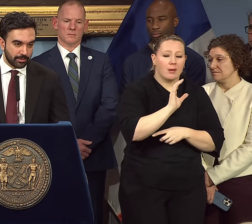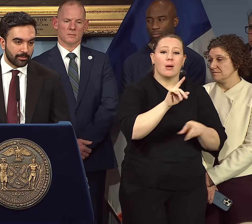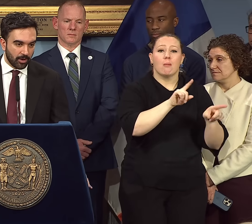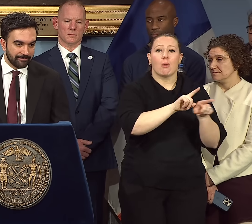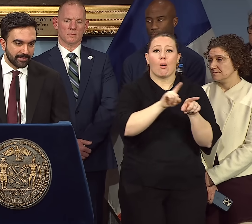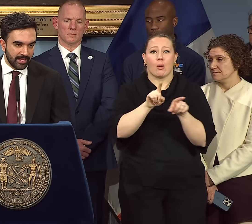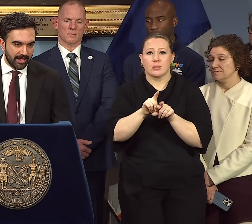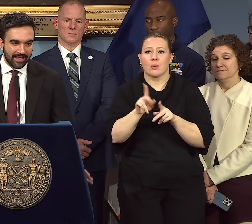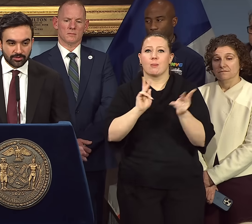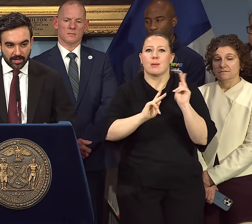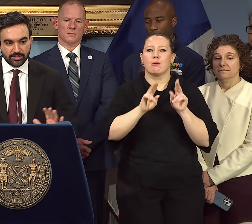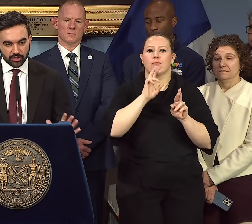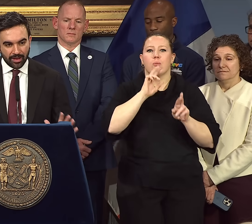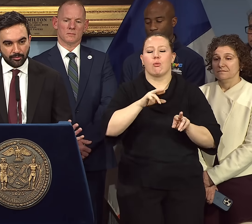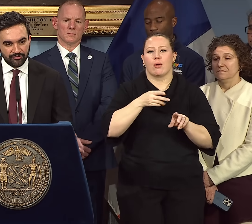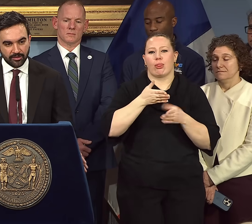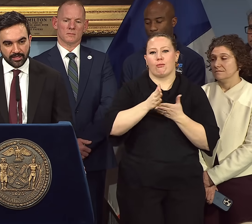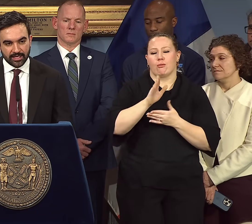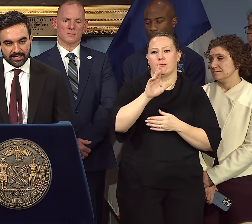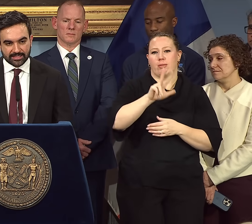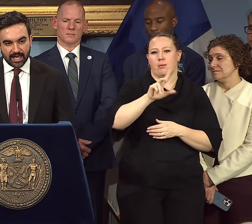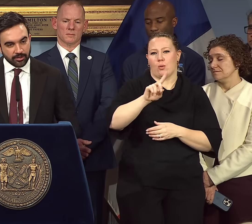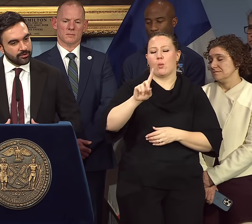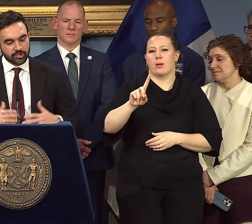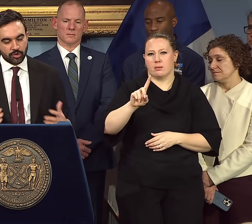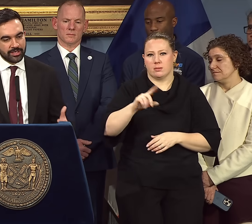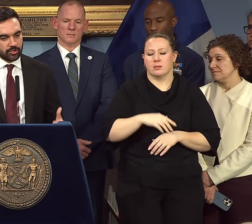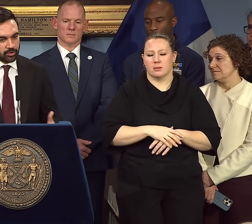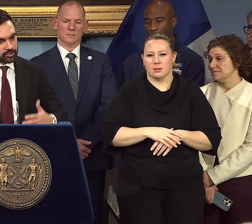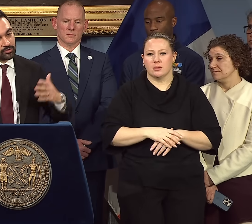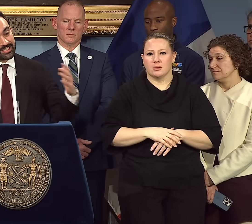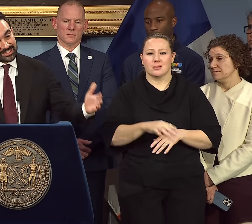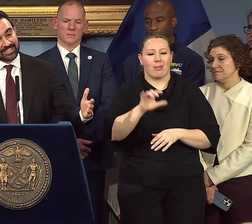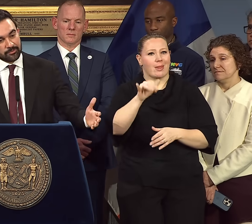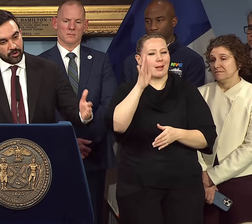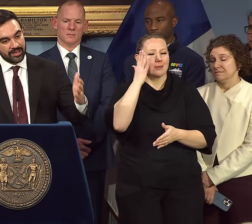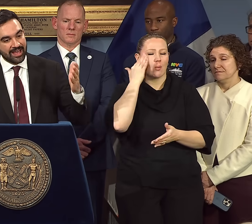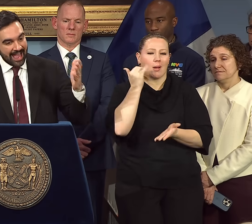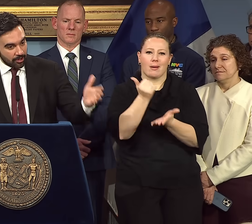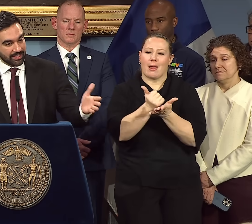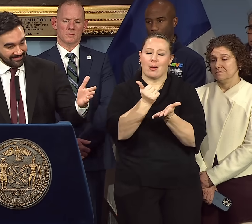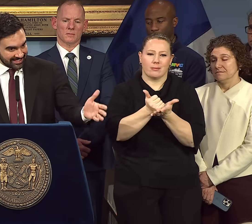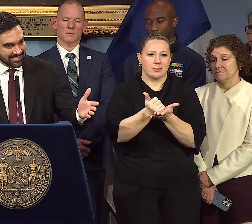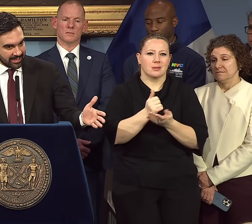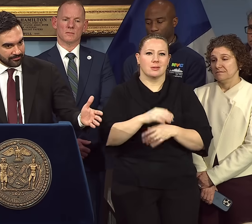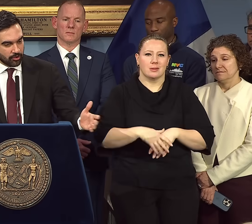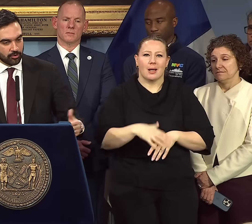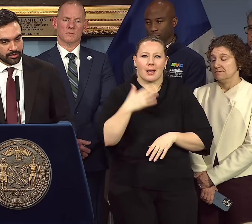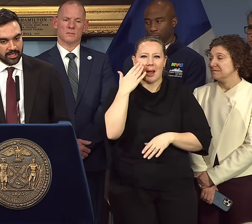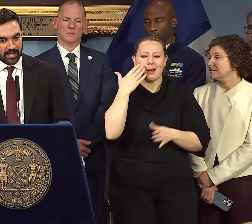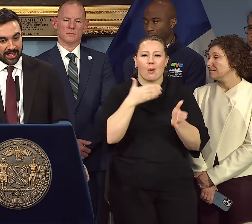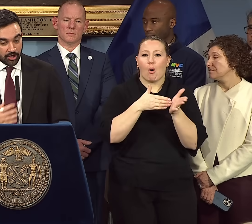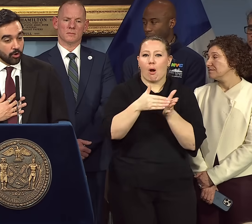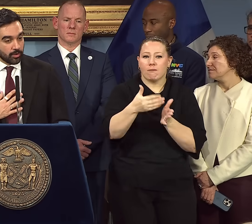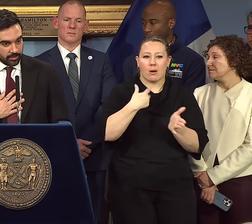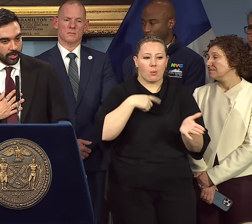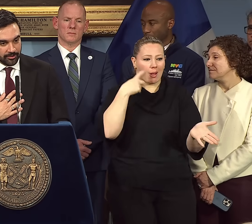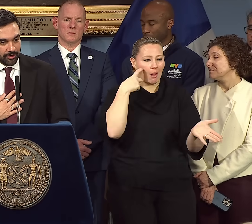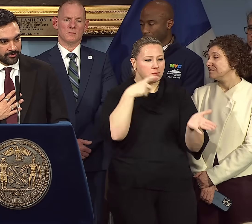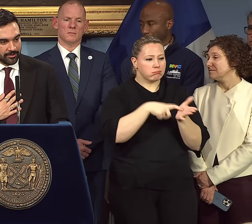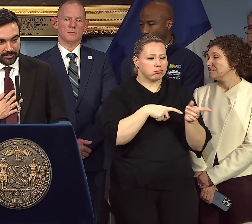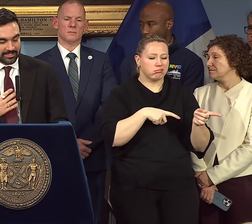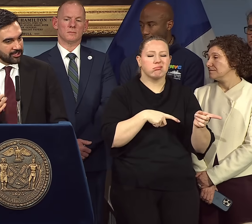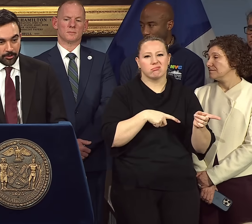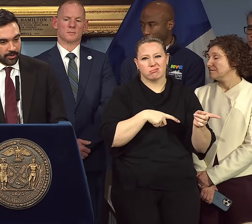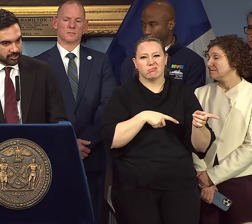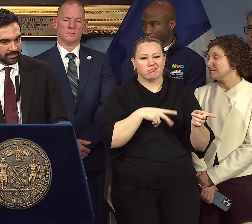calls to 311. And that's why it's so helpful, is that I know there are so many New Yorkers who see someone out in this kind of cold and know what we all